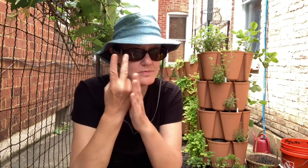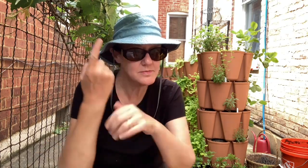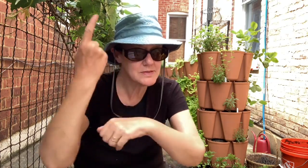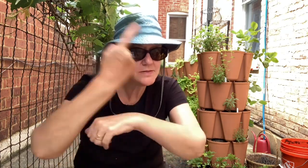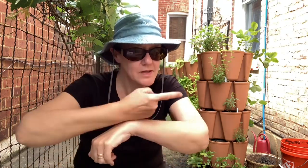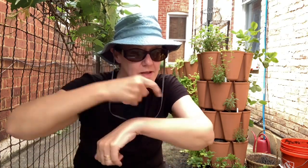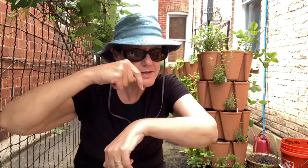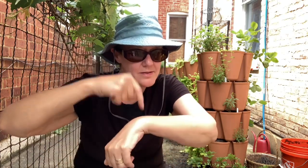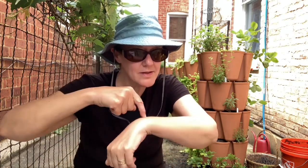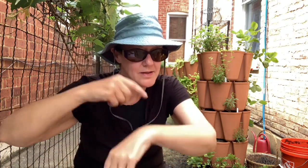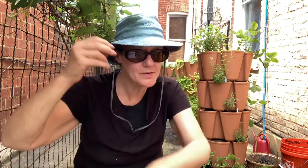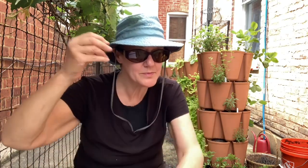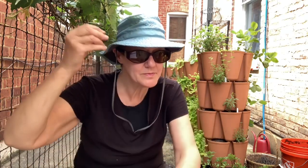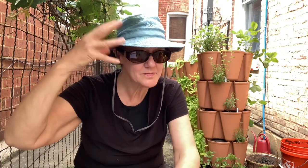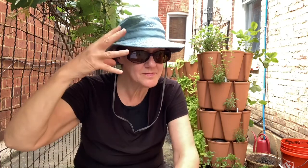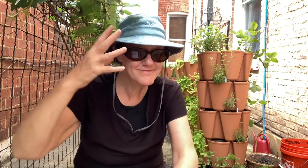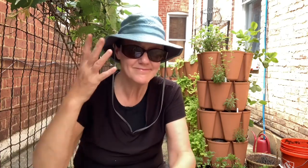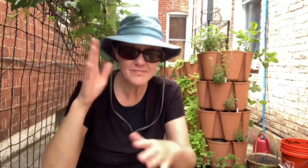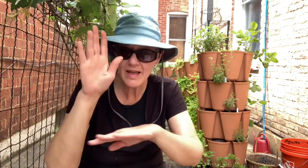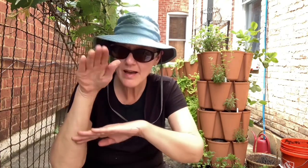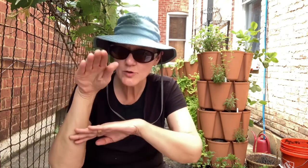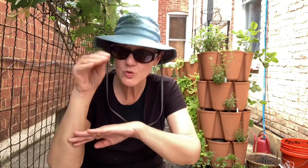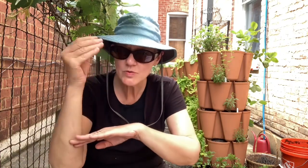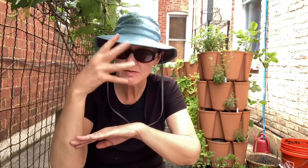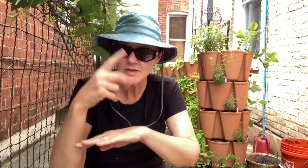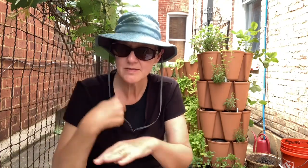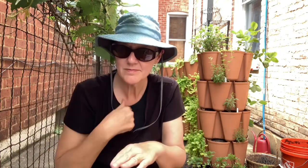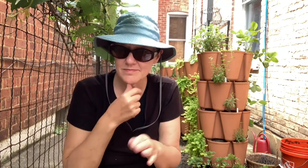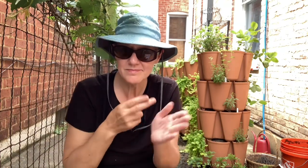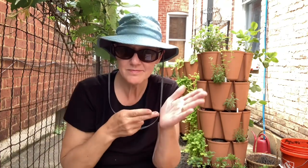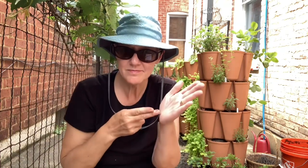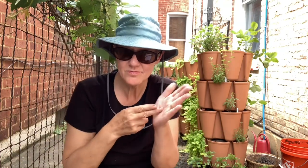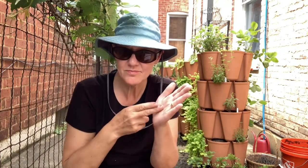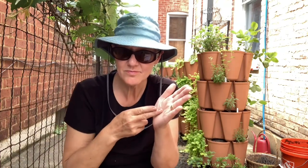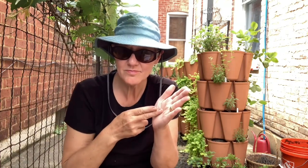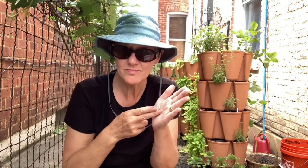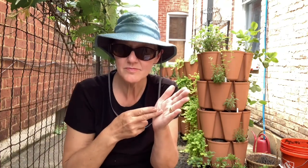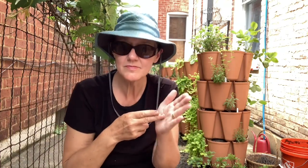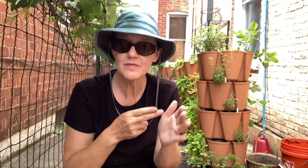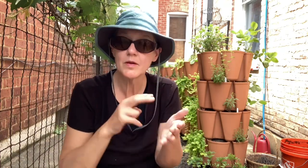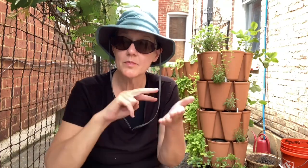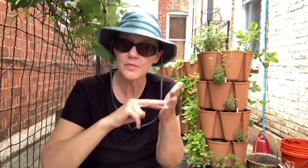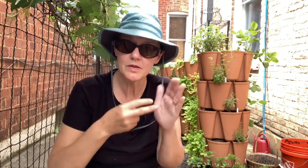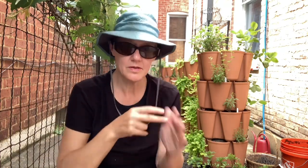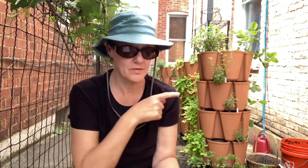sun. Only 2 hours a day and maybe some in the afternoon.